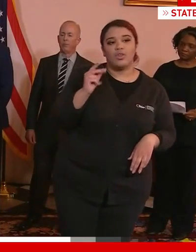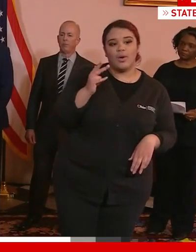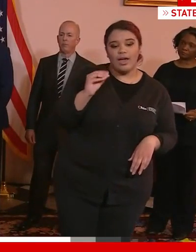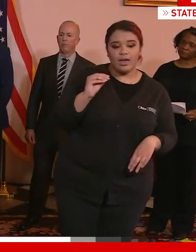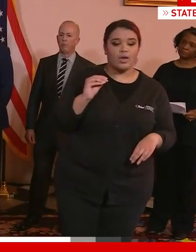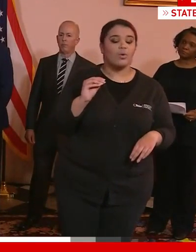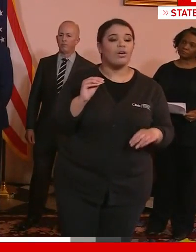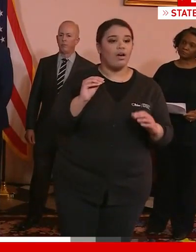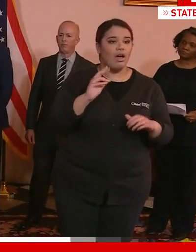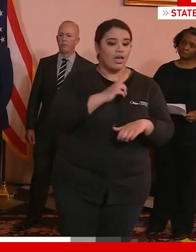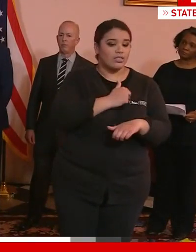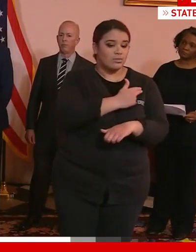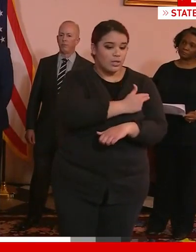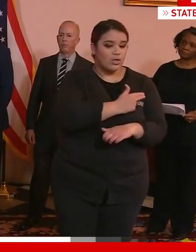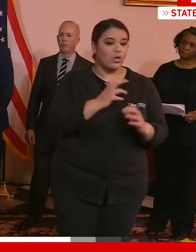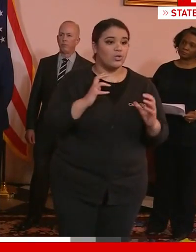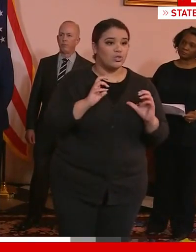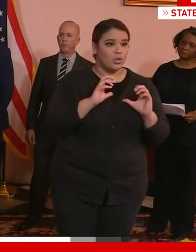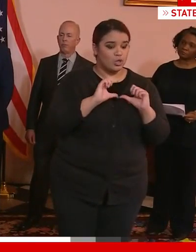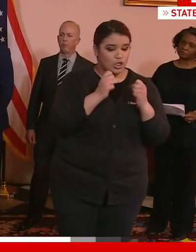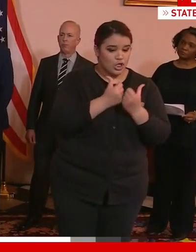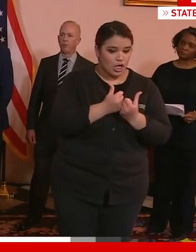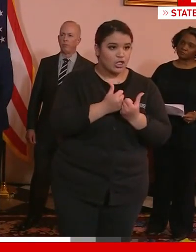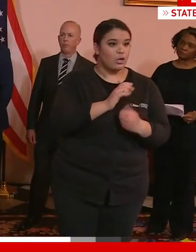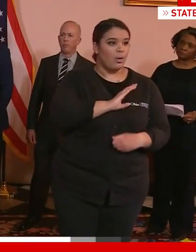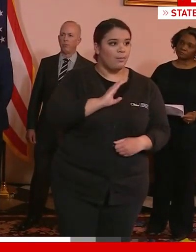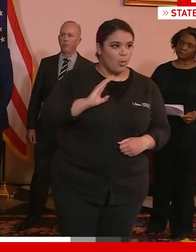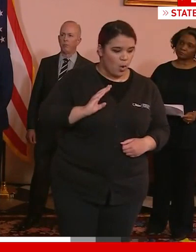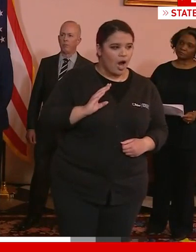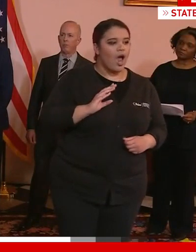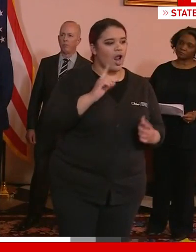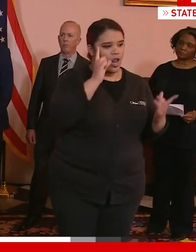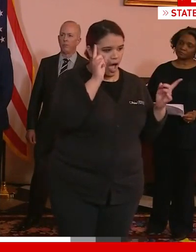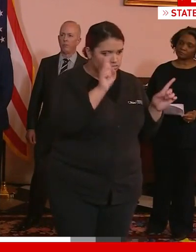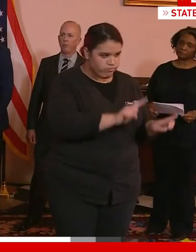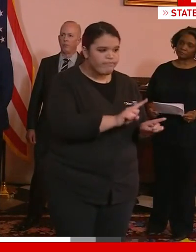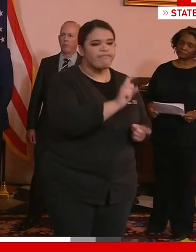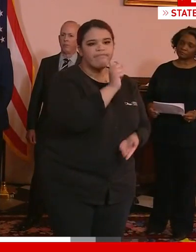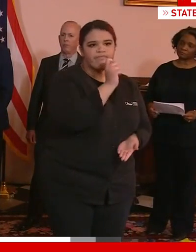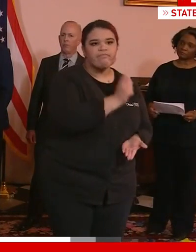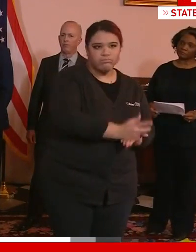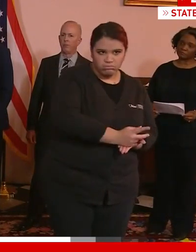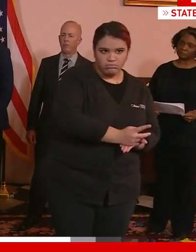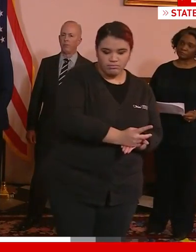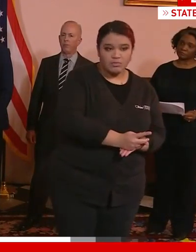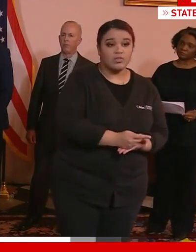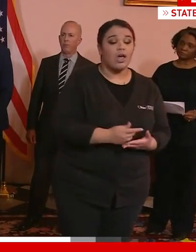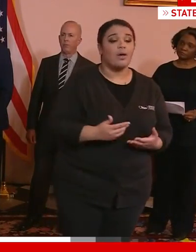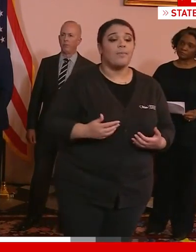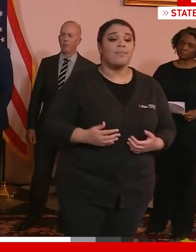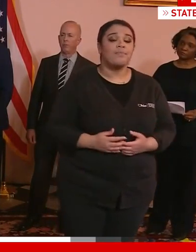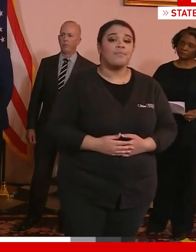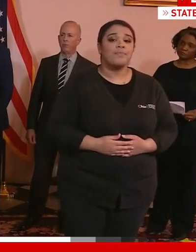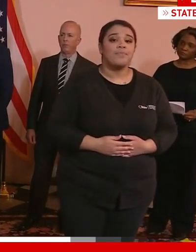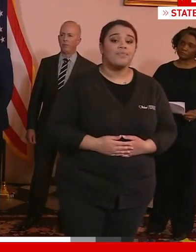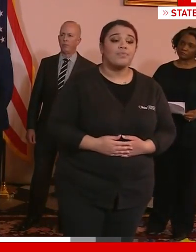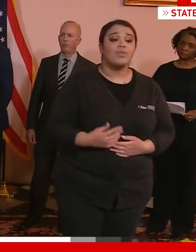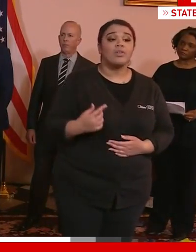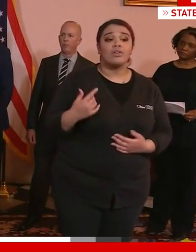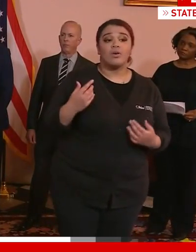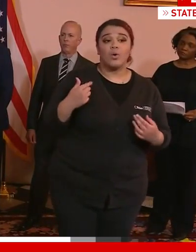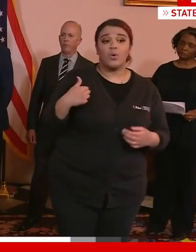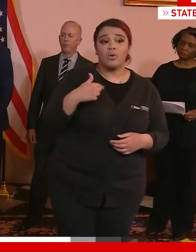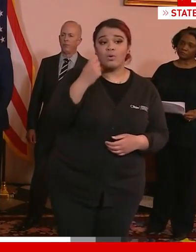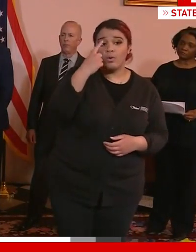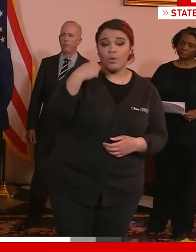the governor's office in the state about how we'll proceed. Basically, what we did is create criteria to